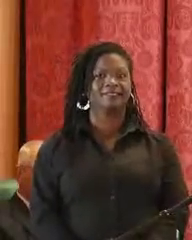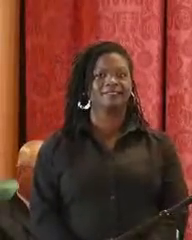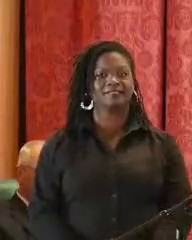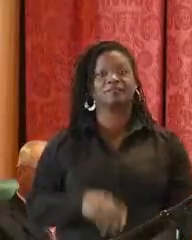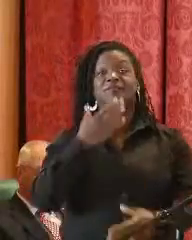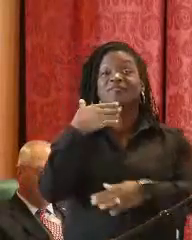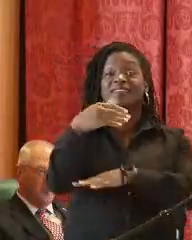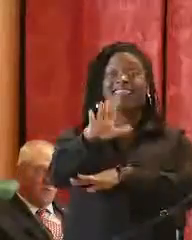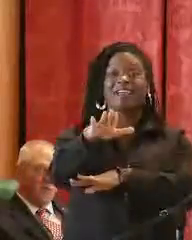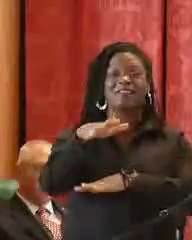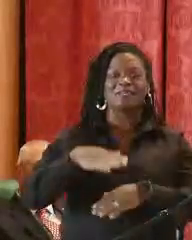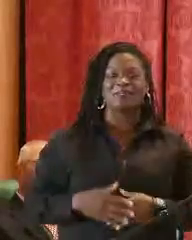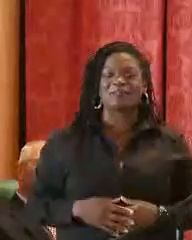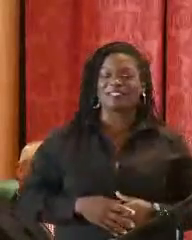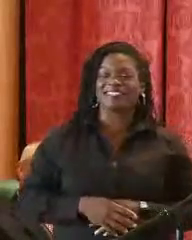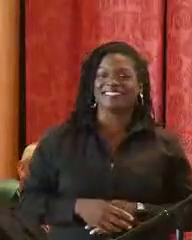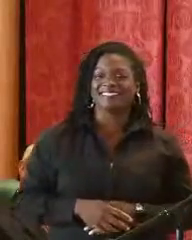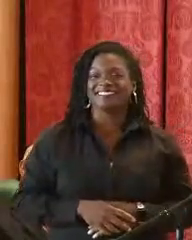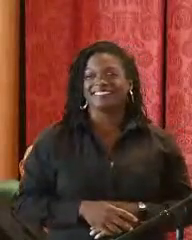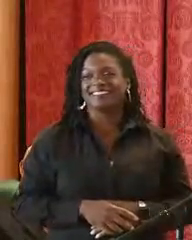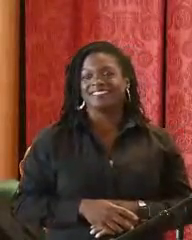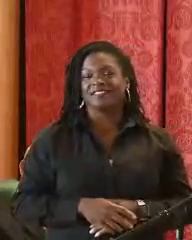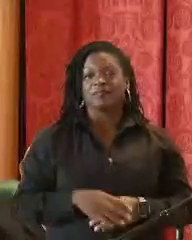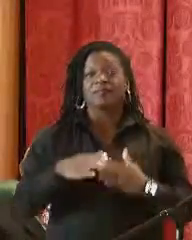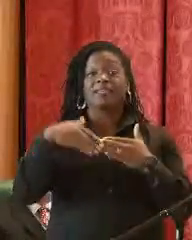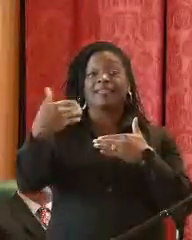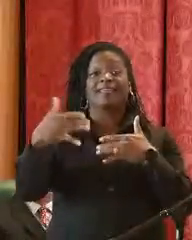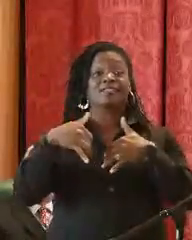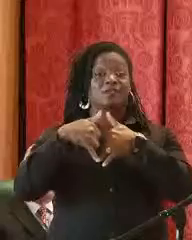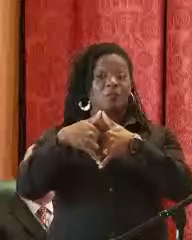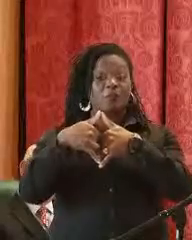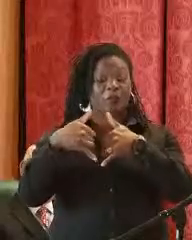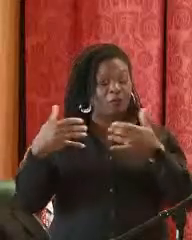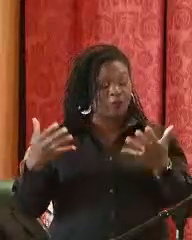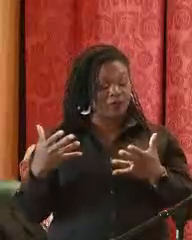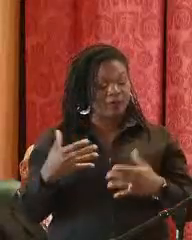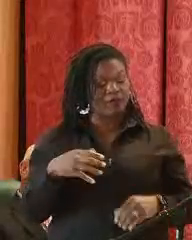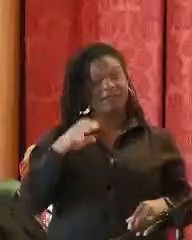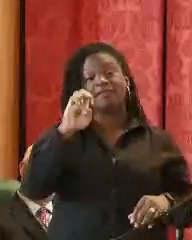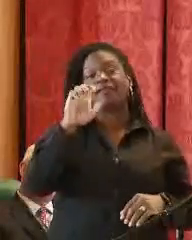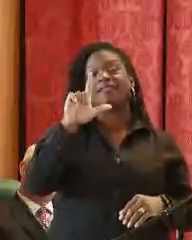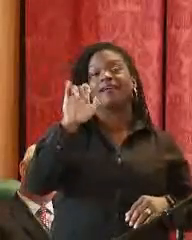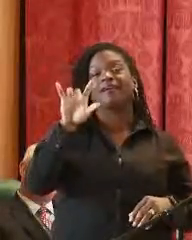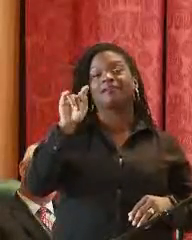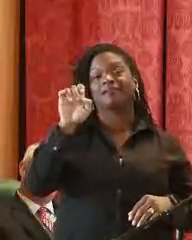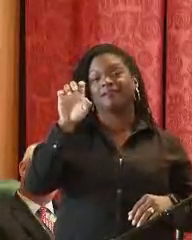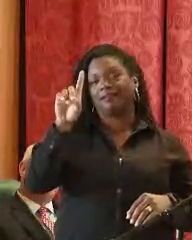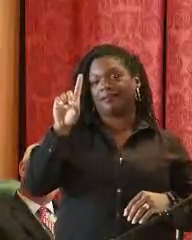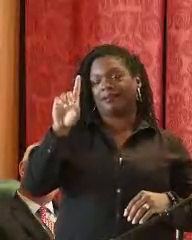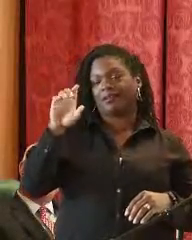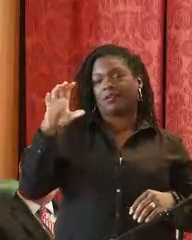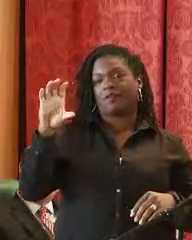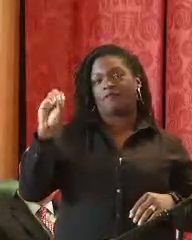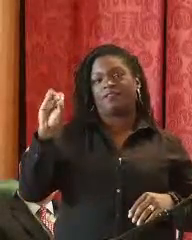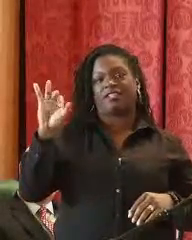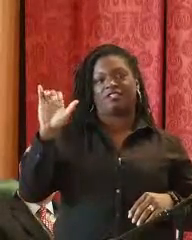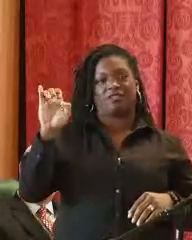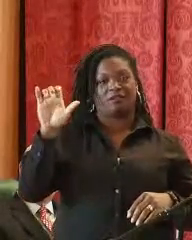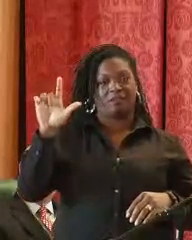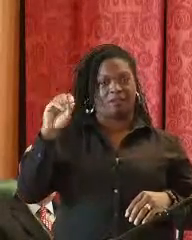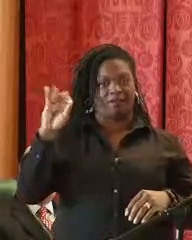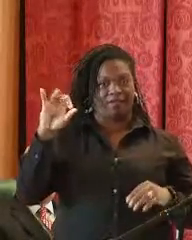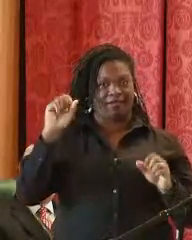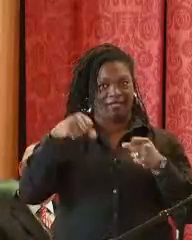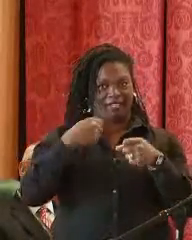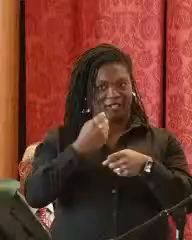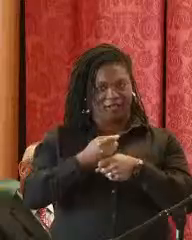Good afternoon. The next award is Elected Official of the Year.